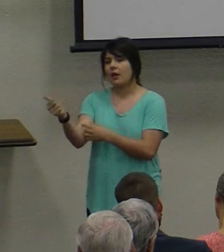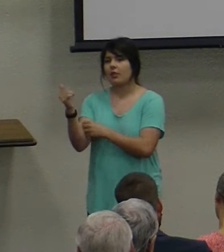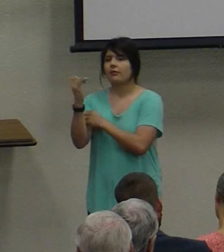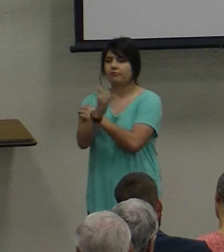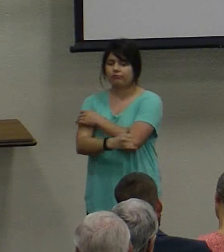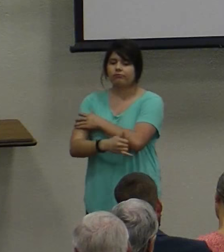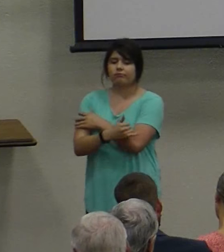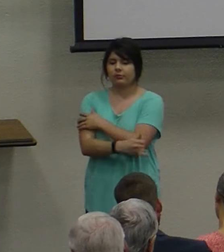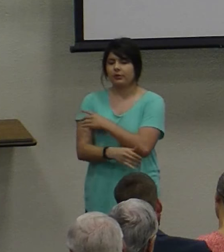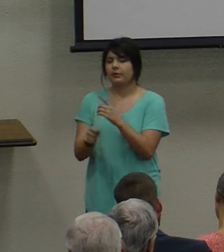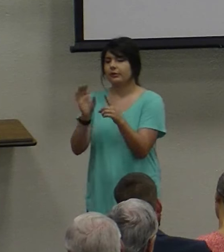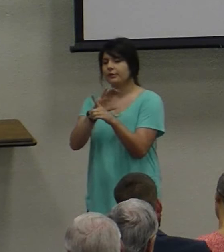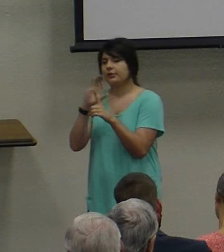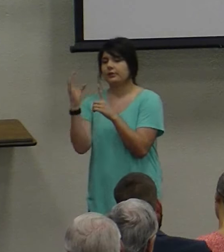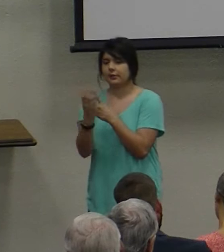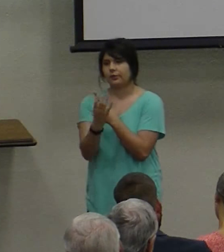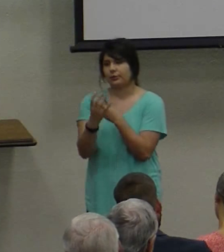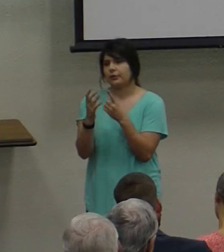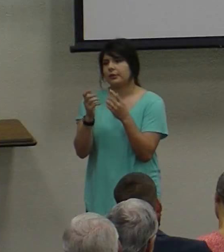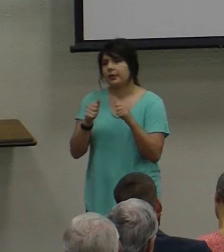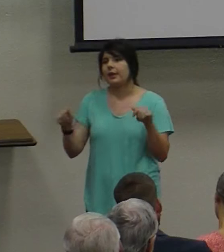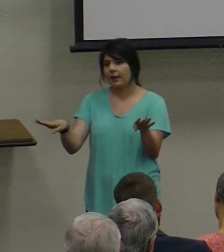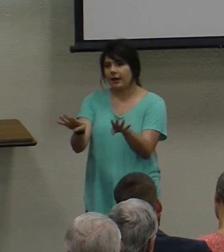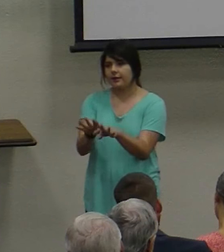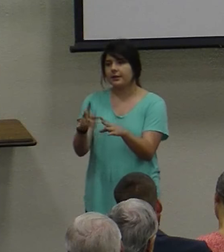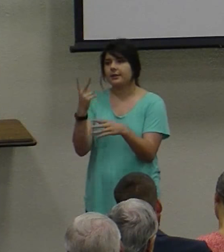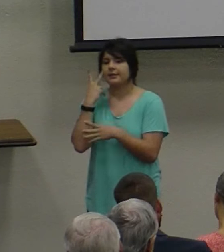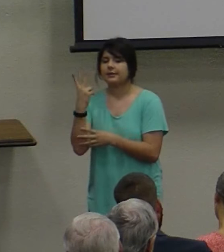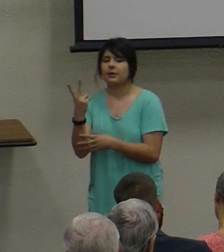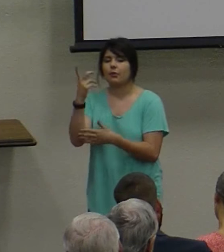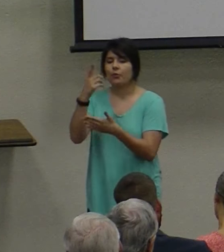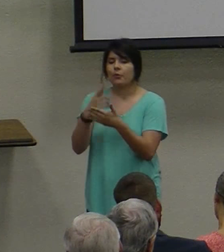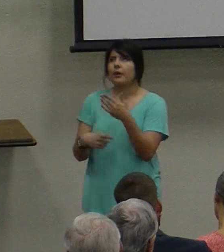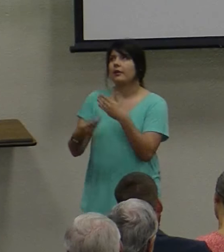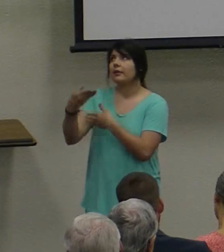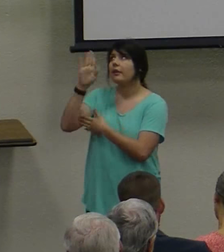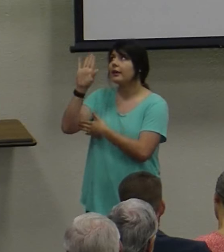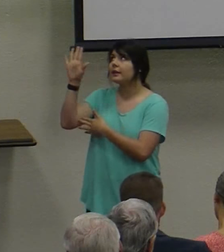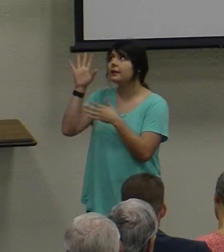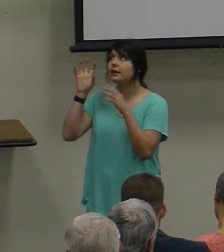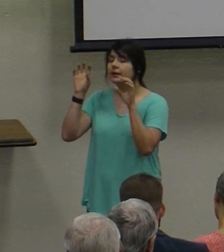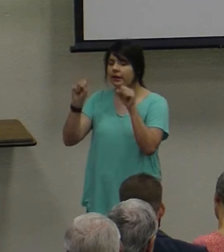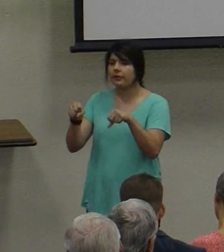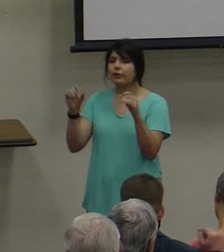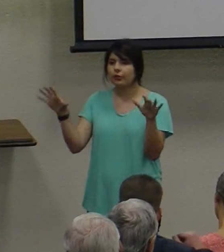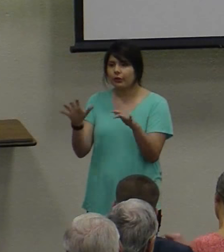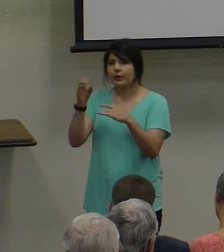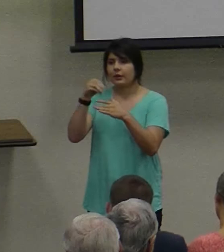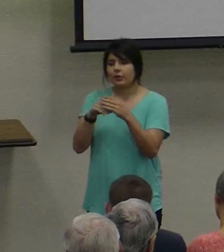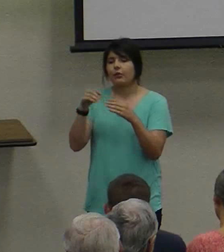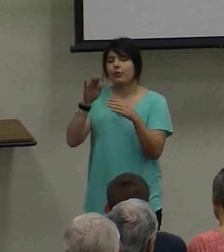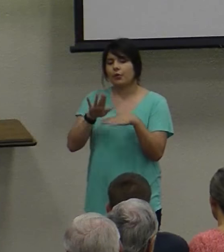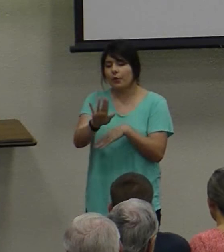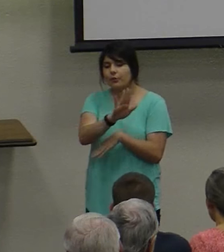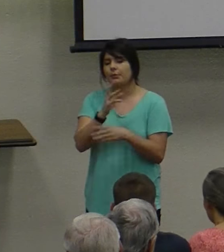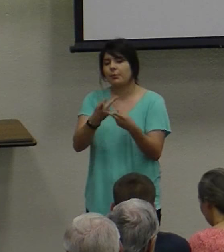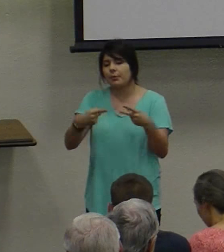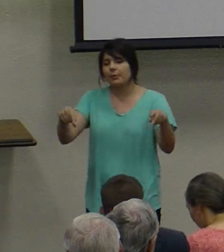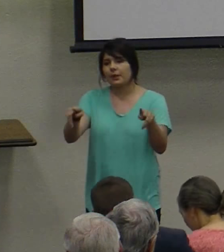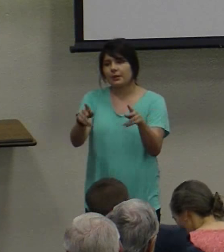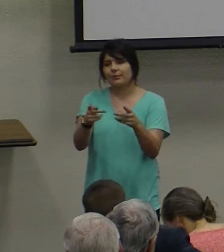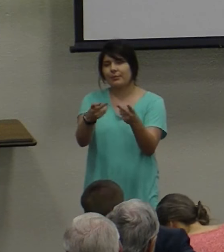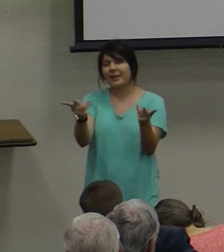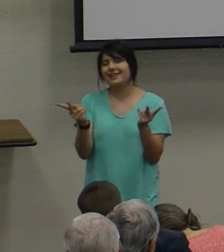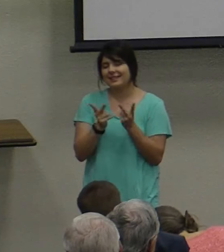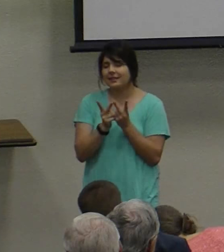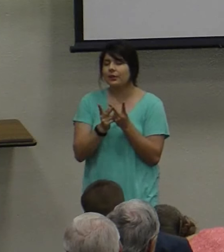it there and see what God can do in those places. And since school began, we've